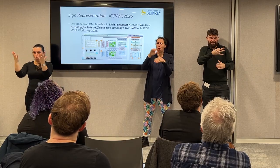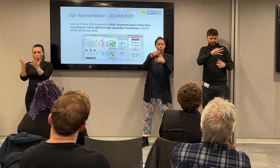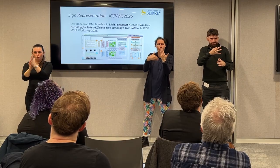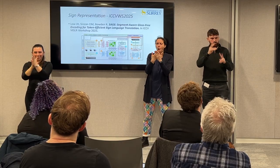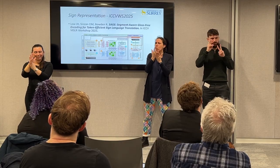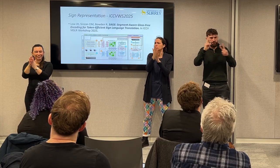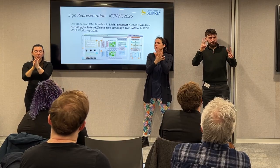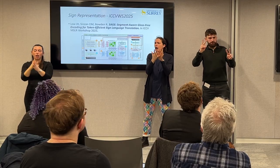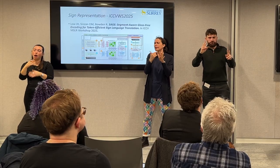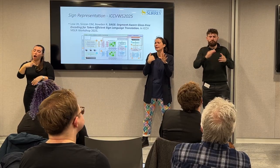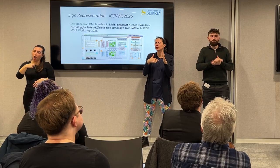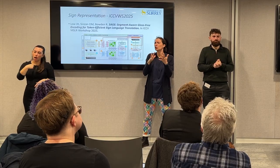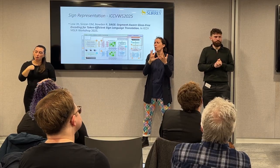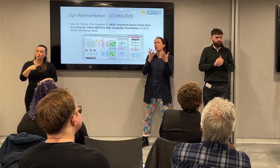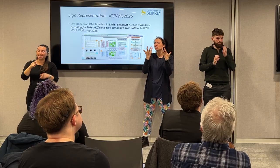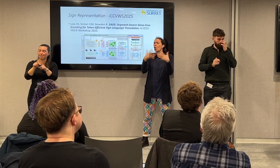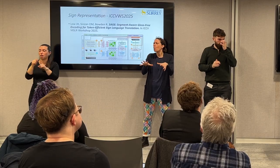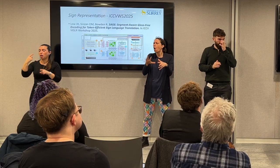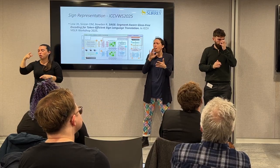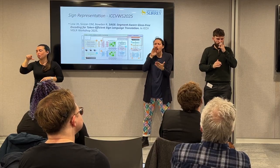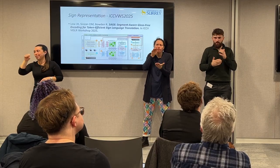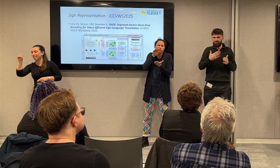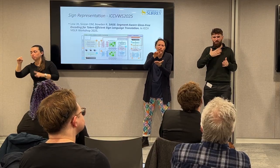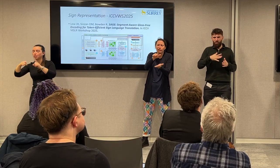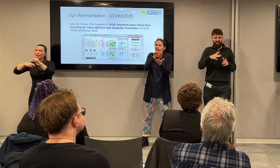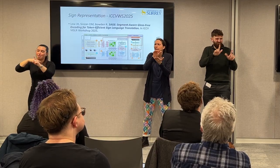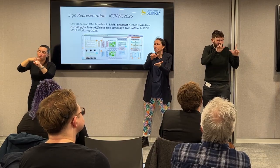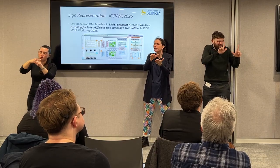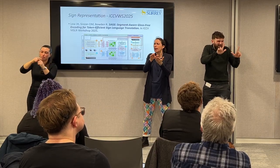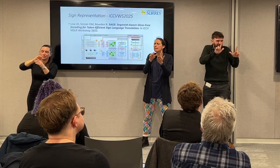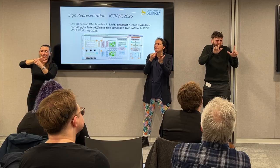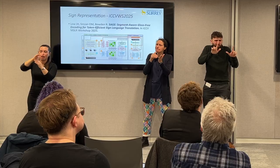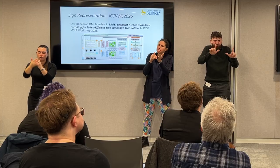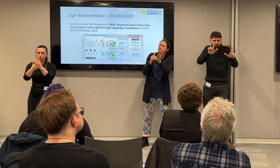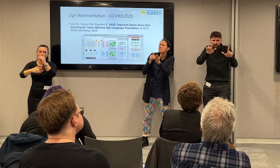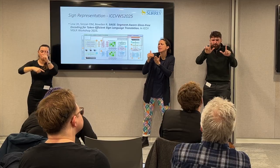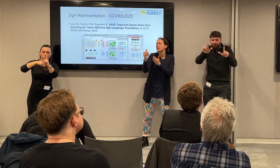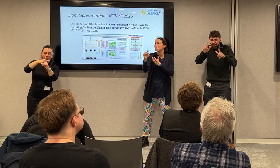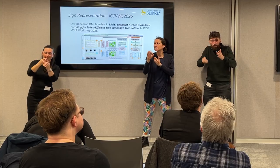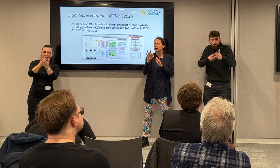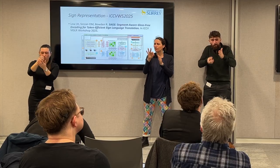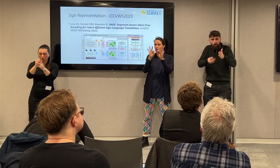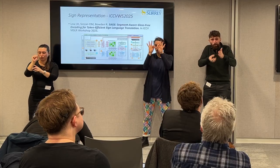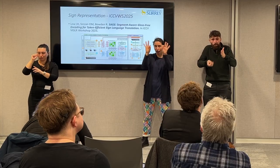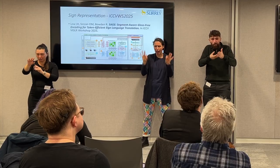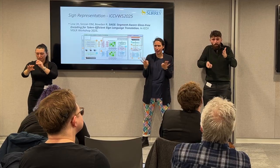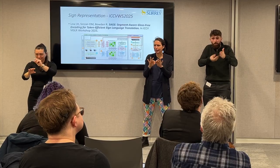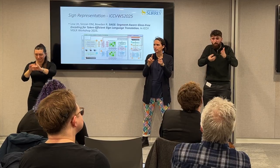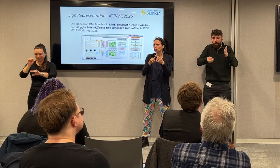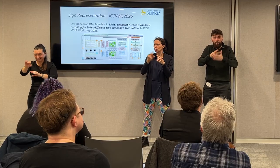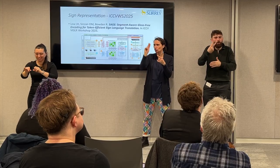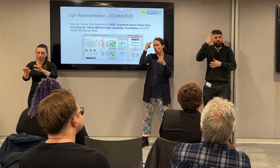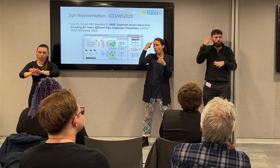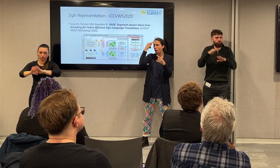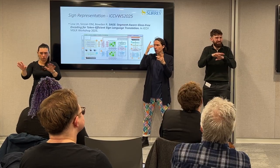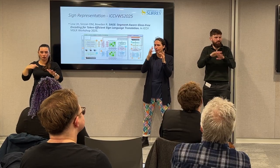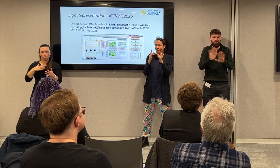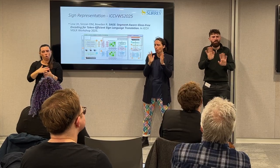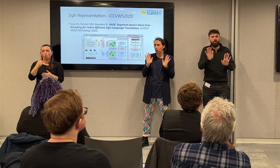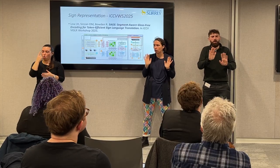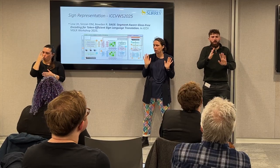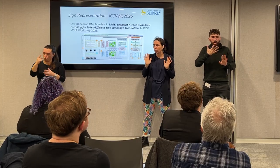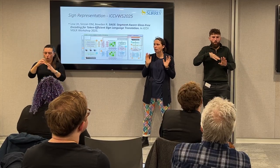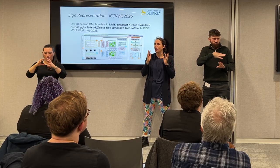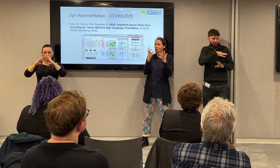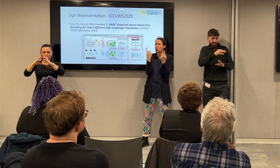feeding thousands or millions of frames into a neural network. I want to try and get representation that's